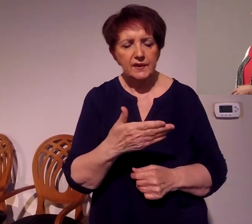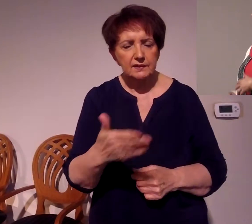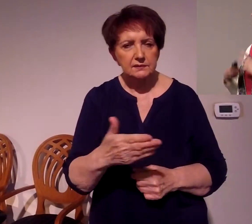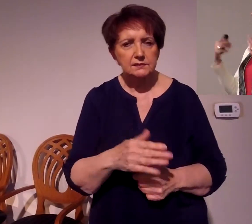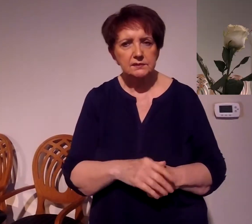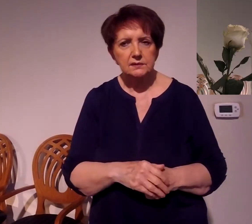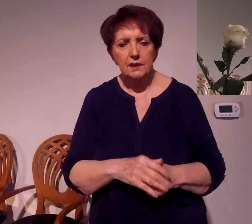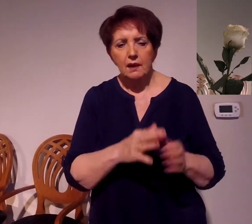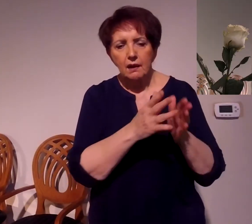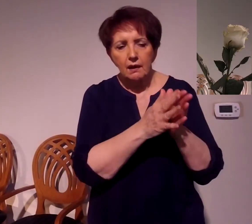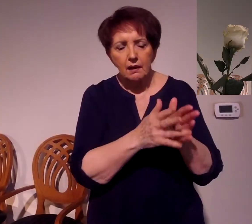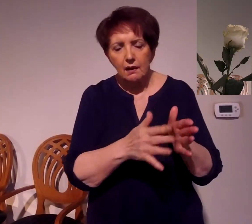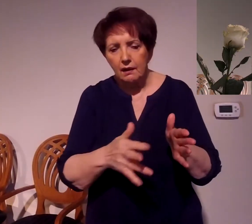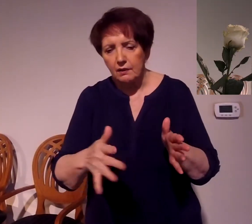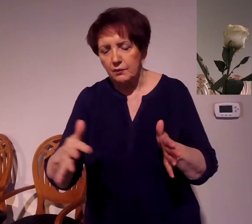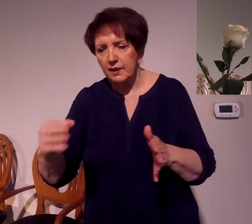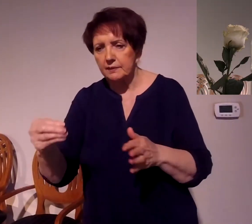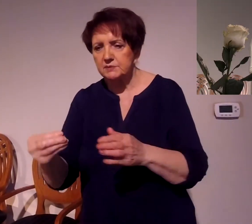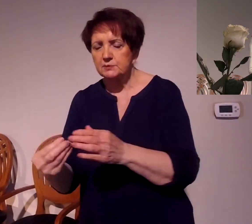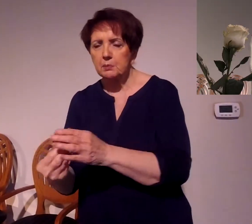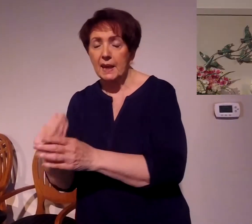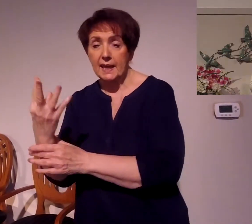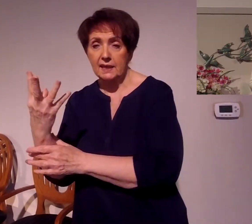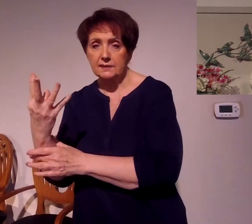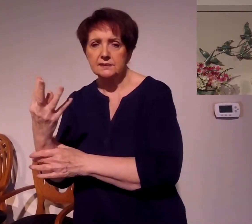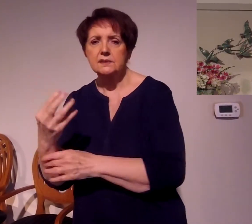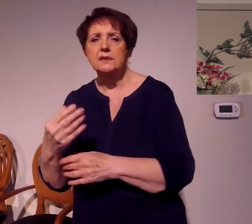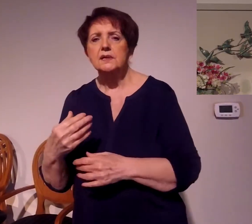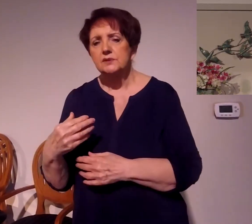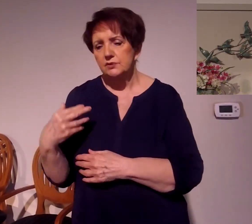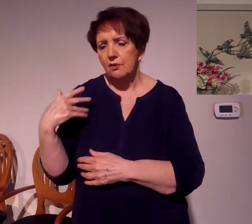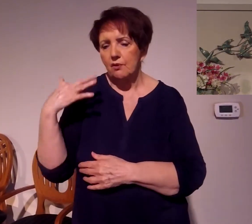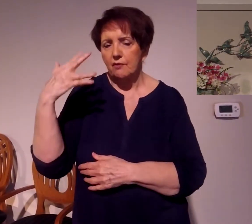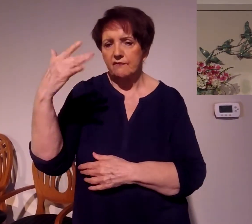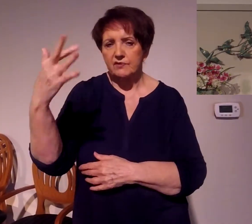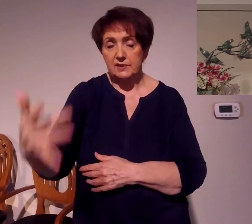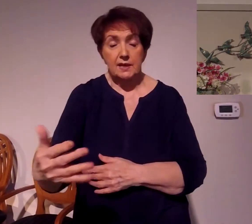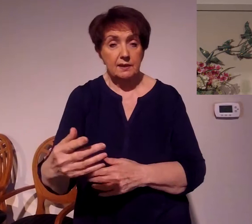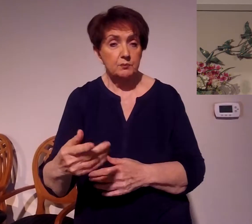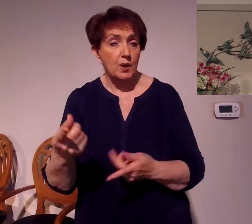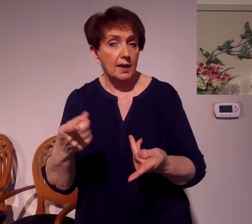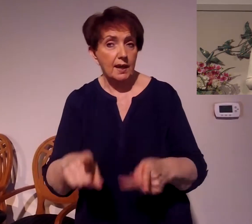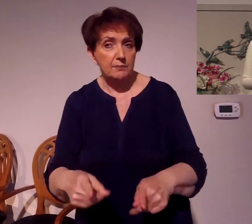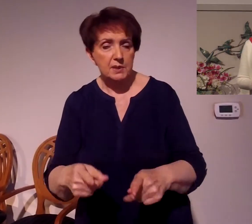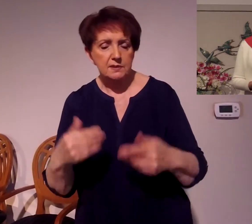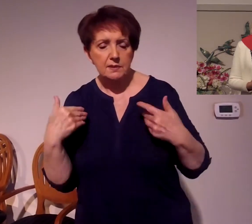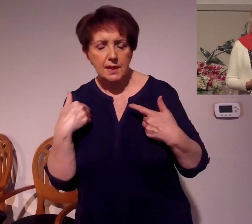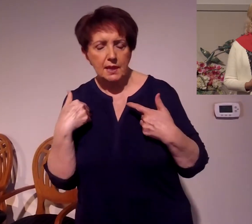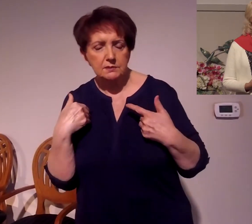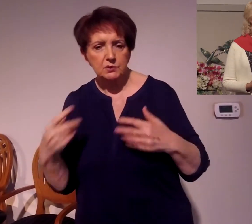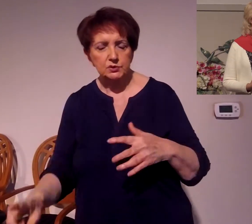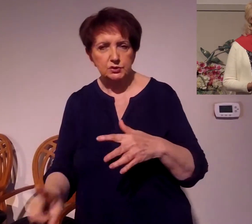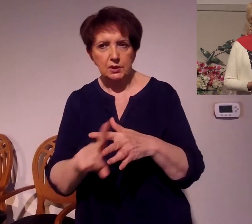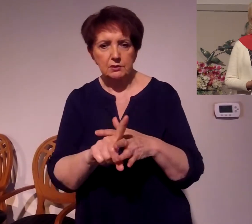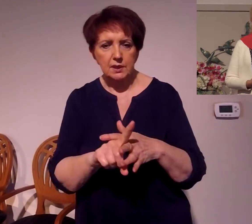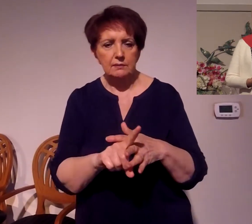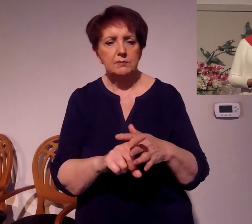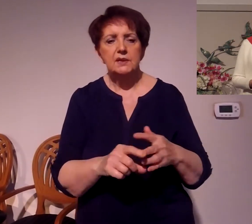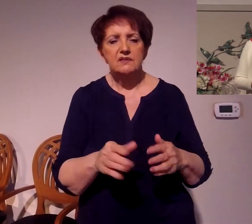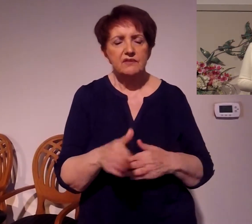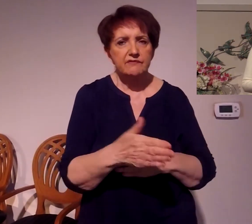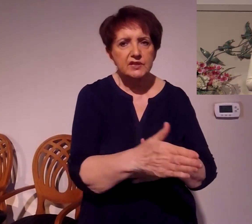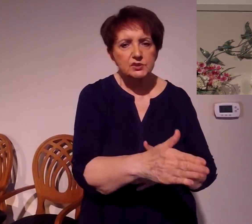of course, we recognize that over time we have the animal kingdom emerge: the invertebrates, the fish, the